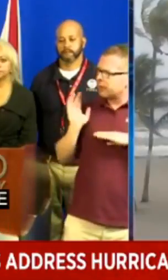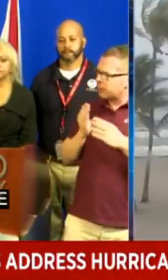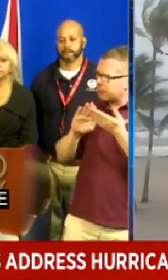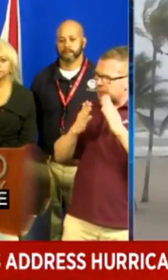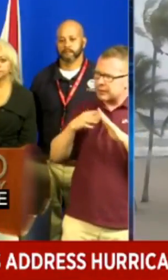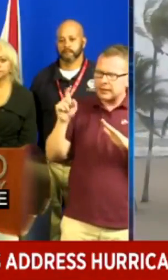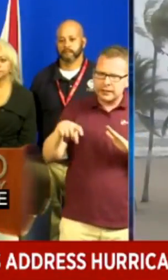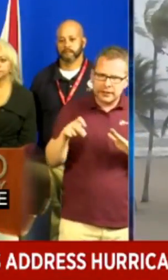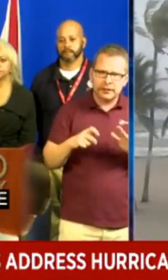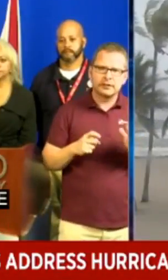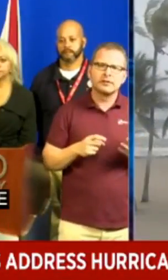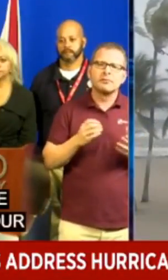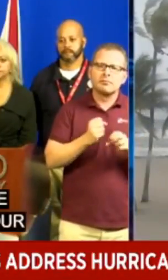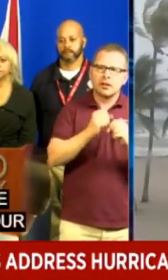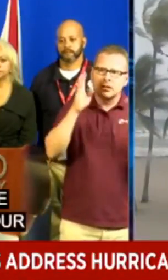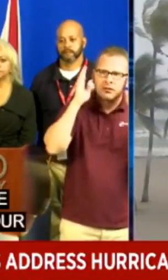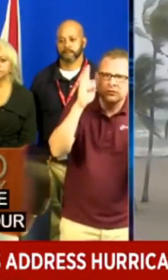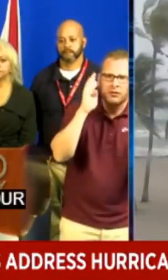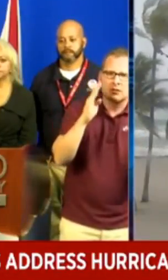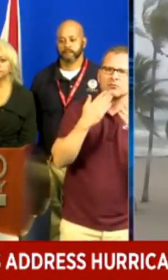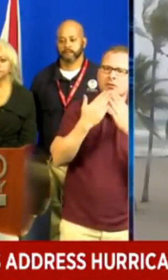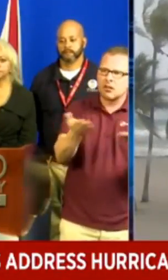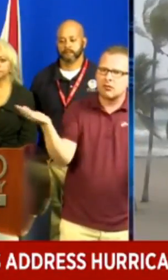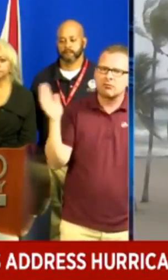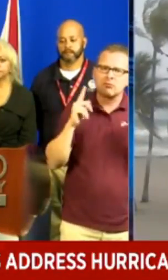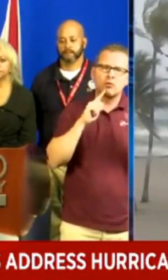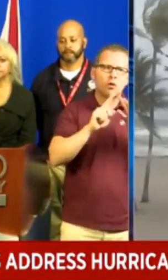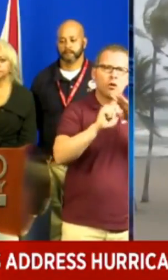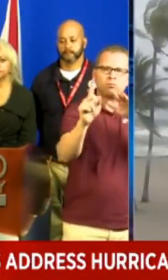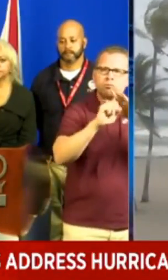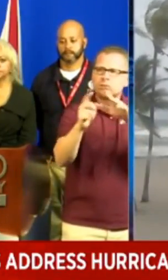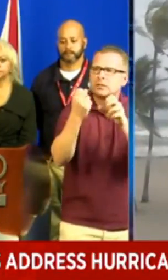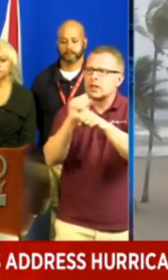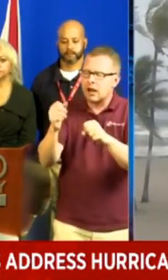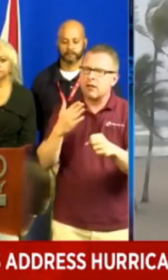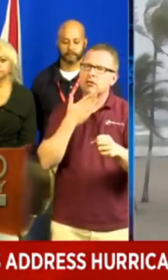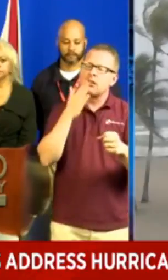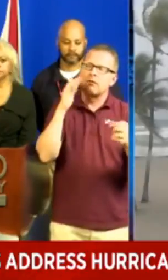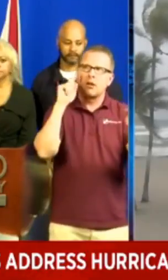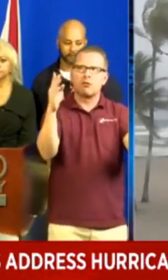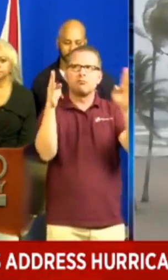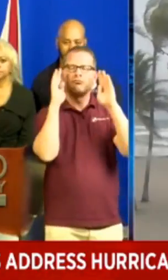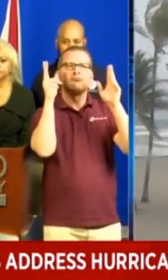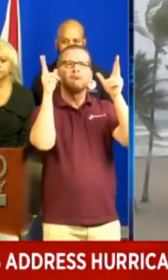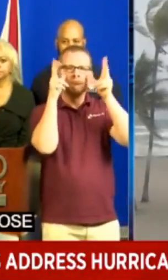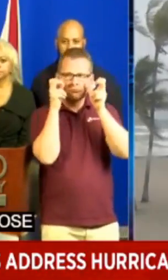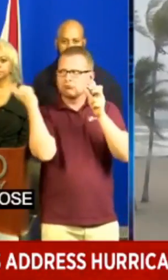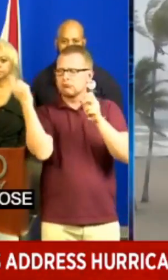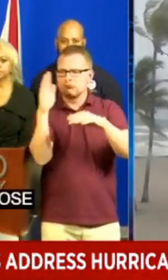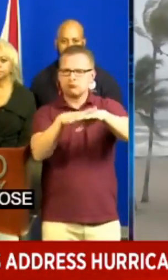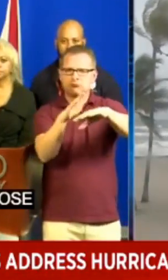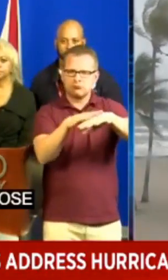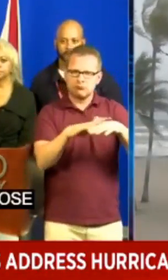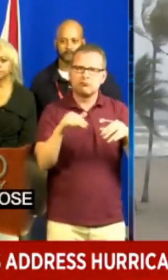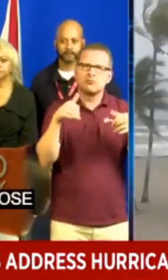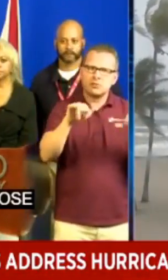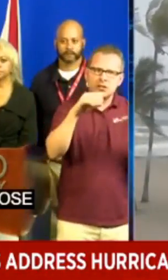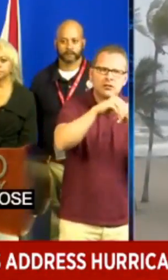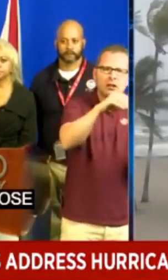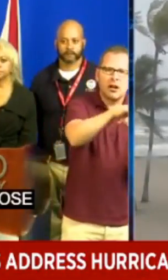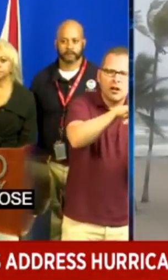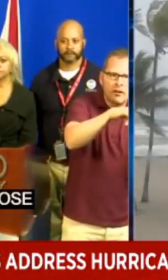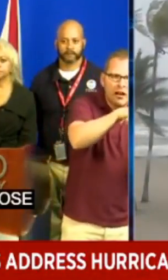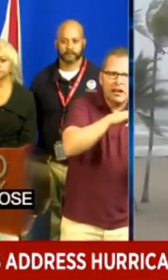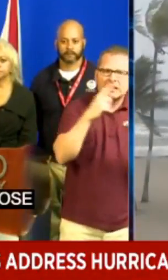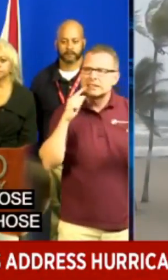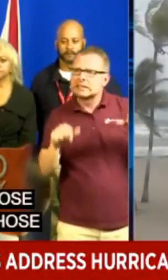thank those who have evacuated safely, and for those who are still in areas that you may think are prone to flooding. I want you to